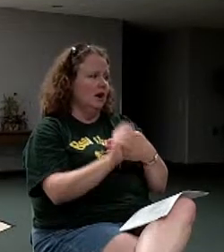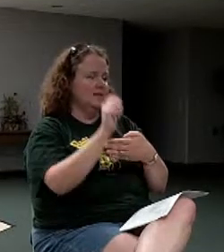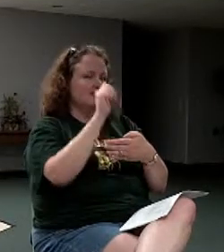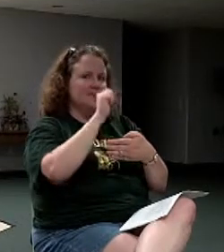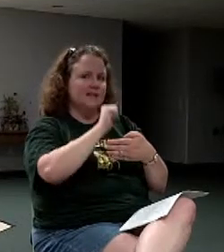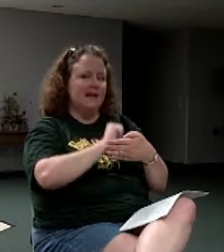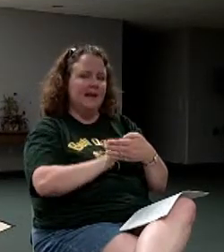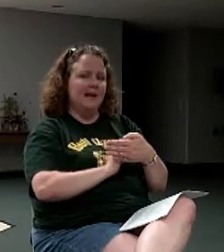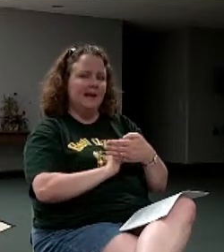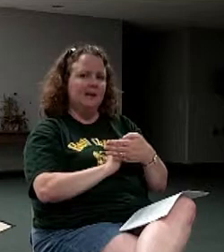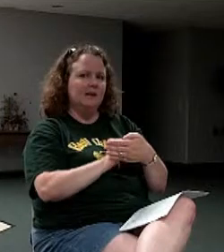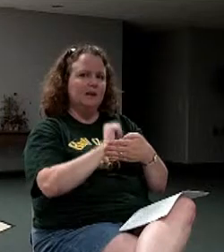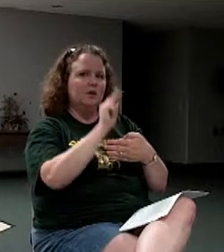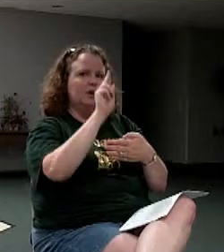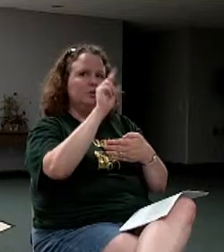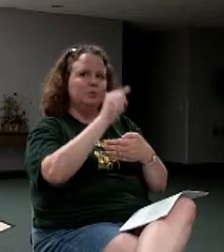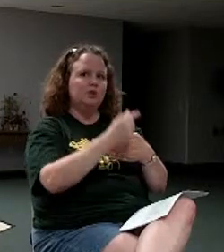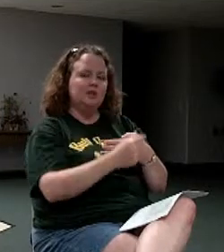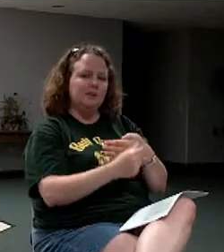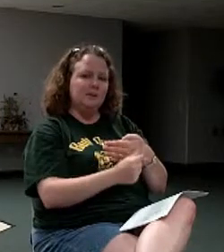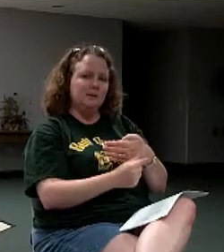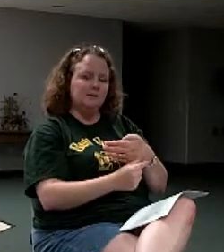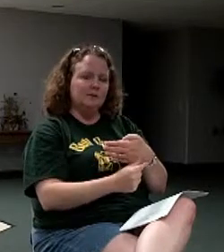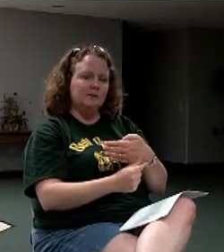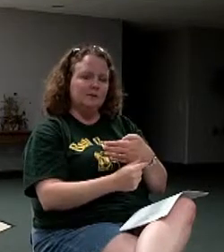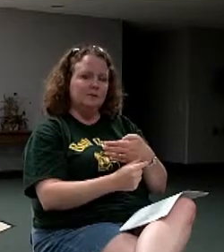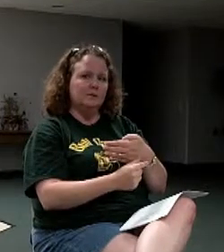August is A, U-G.